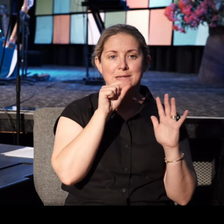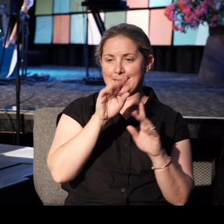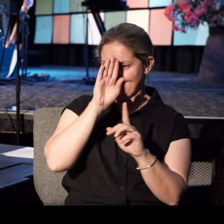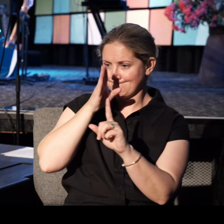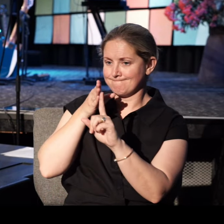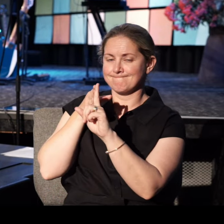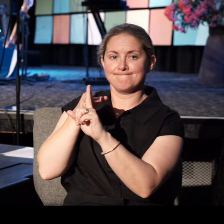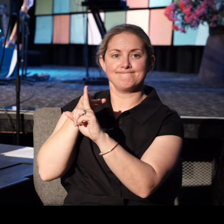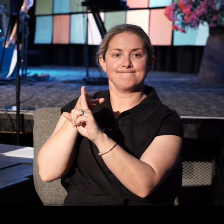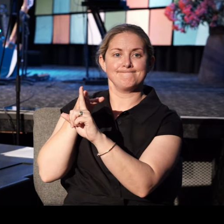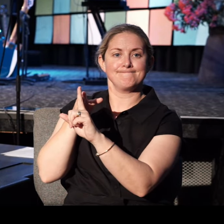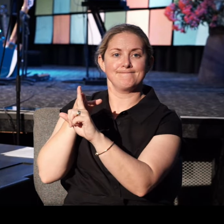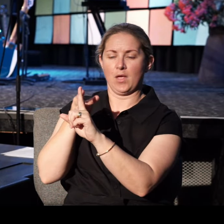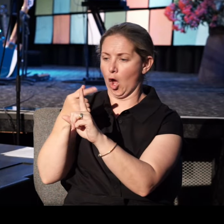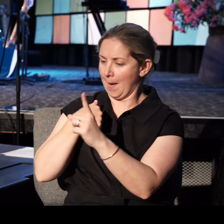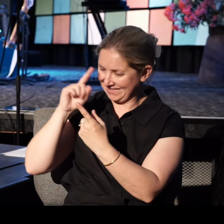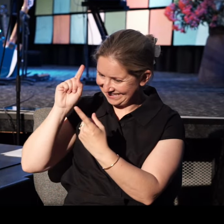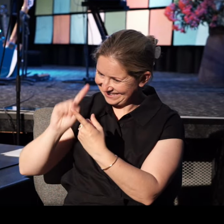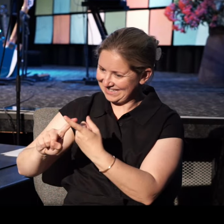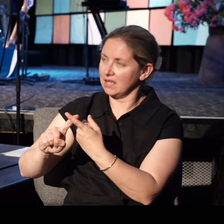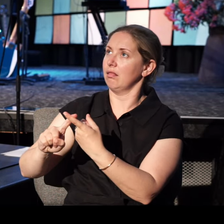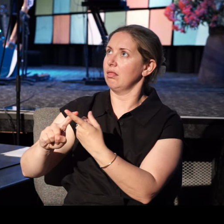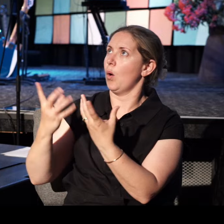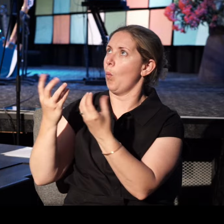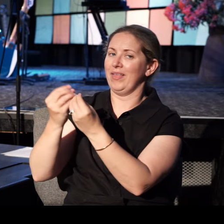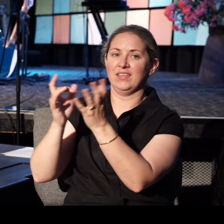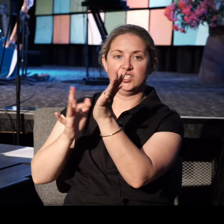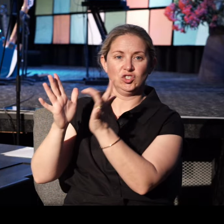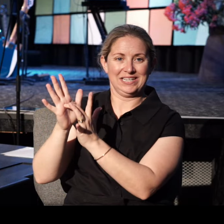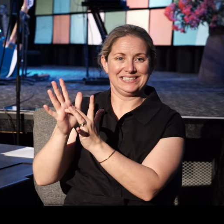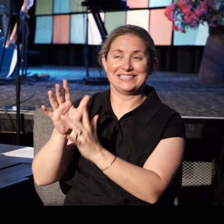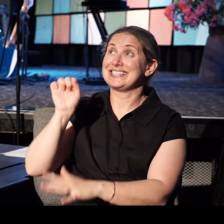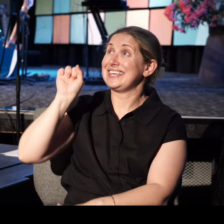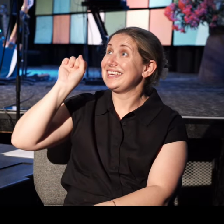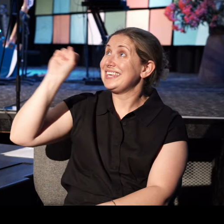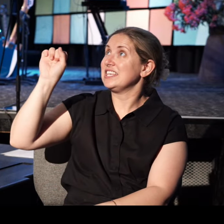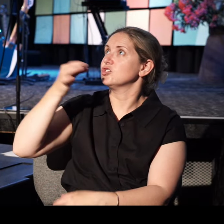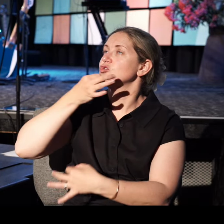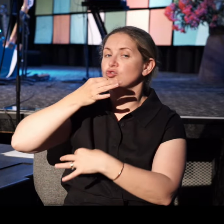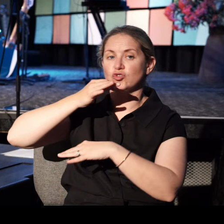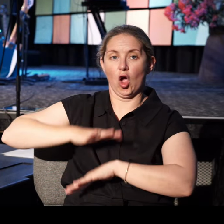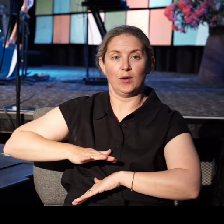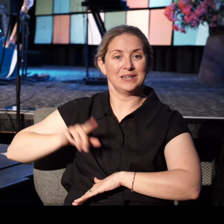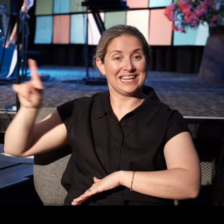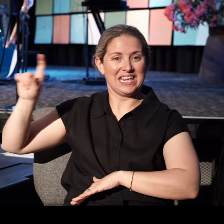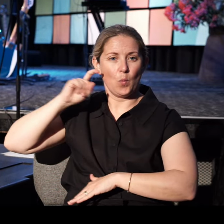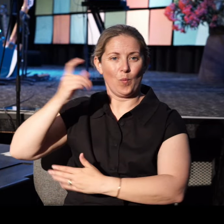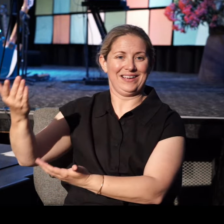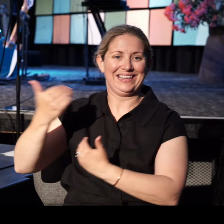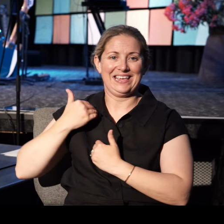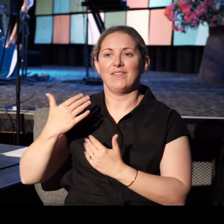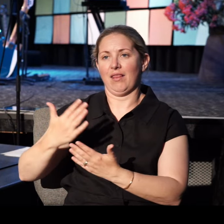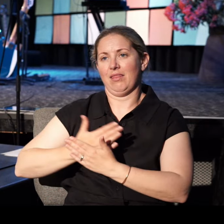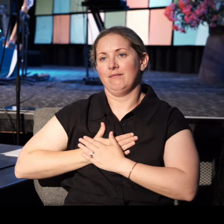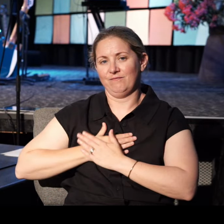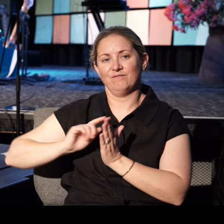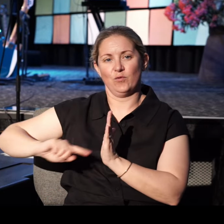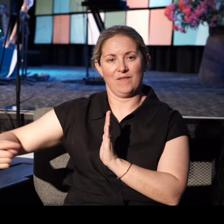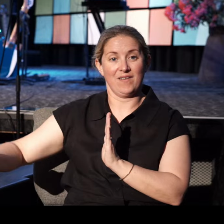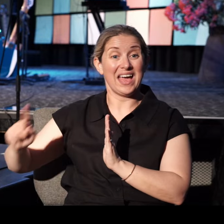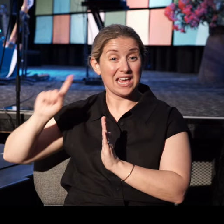that you remain a child of God, loved by him. And he will hold you to